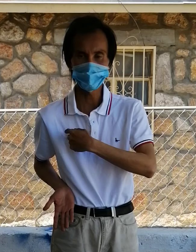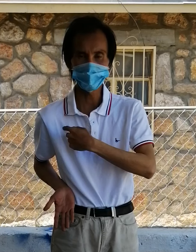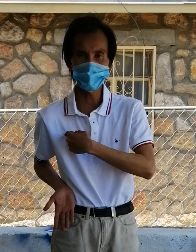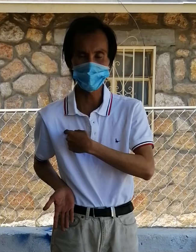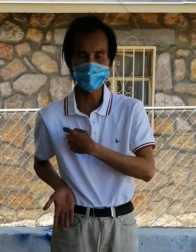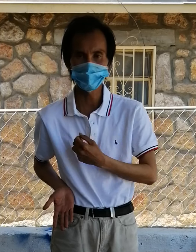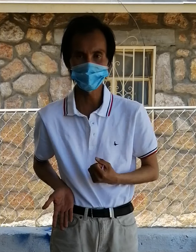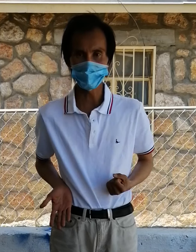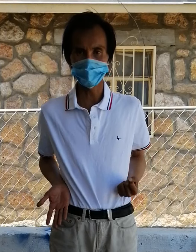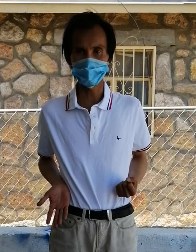Shoulder. Do not.